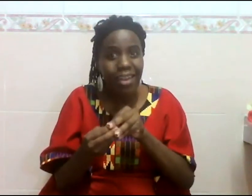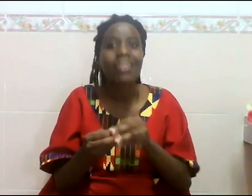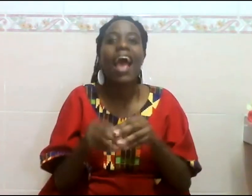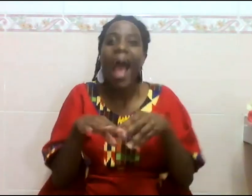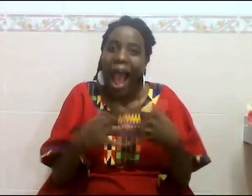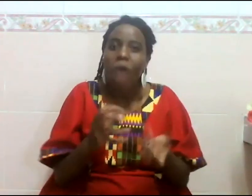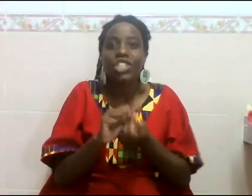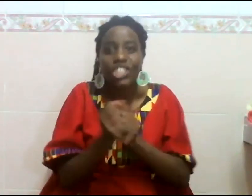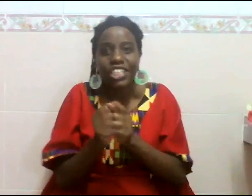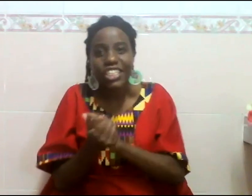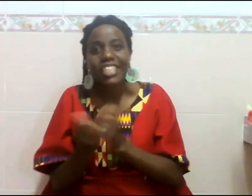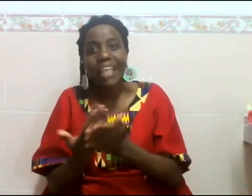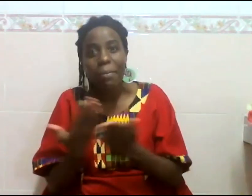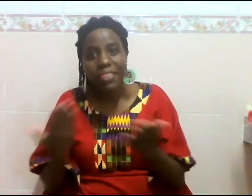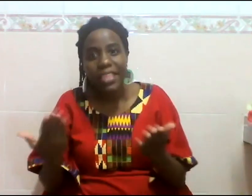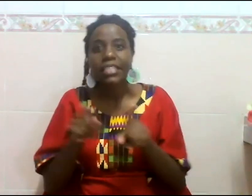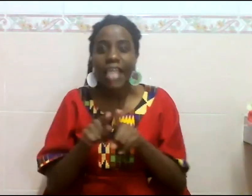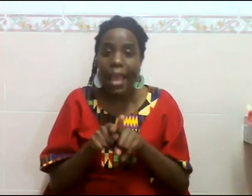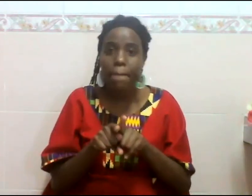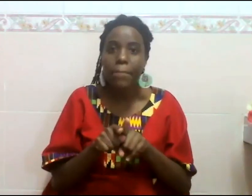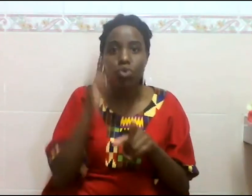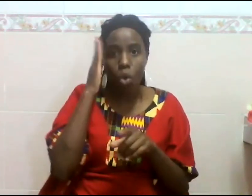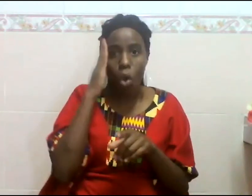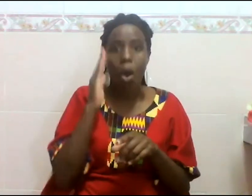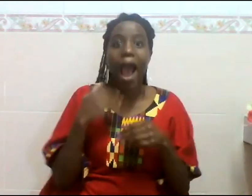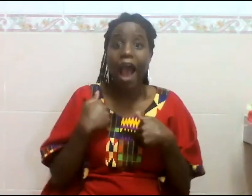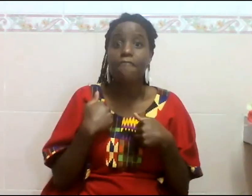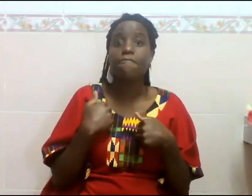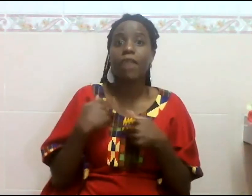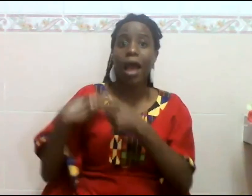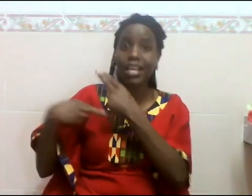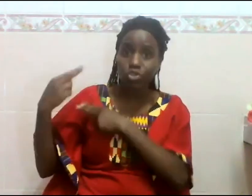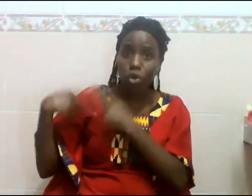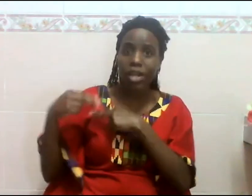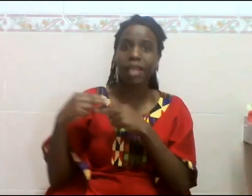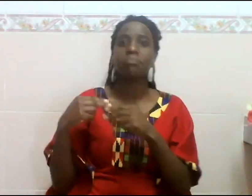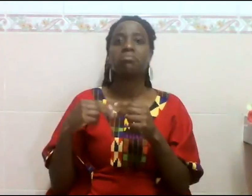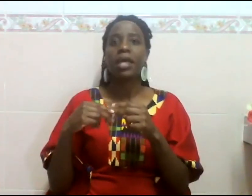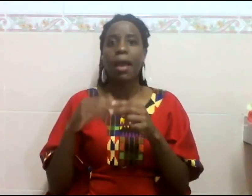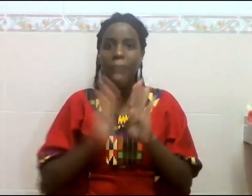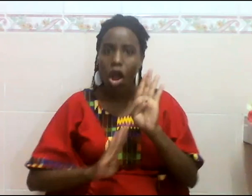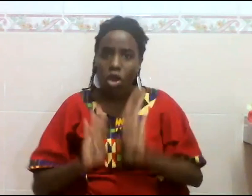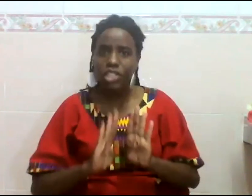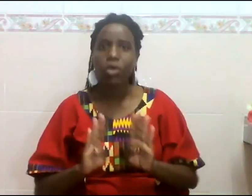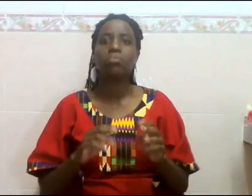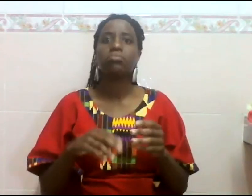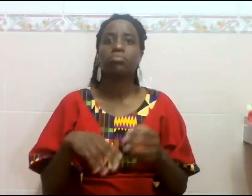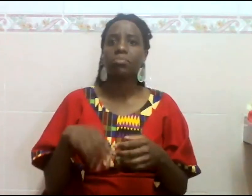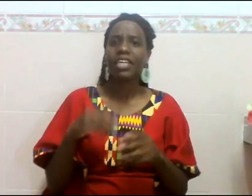an archaeological or a biological, anthropological context. So yes, we have that going on. I think it's